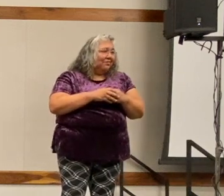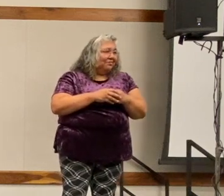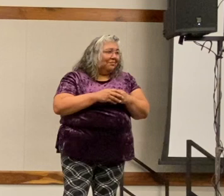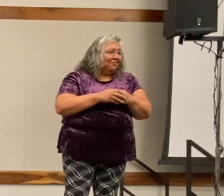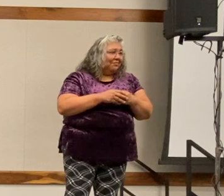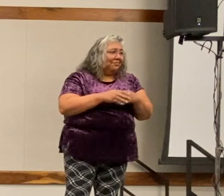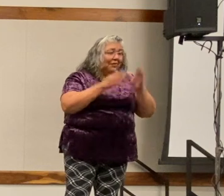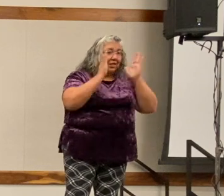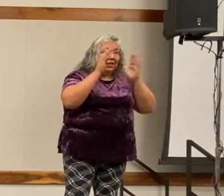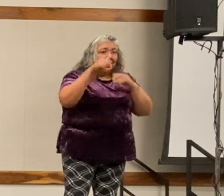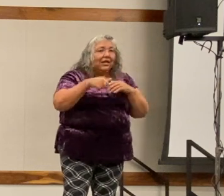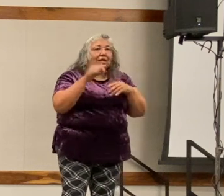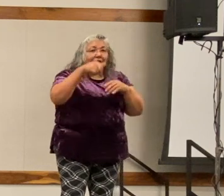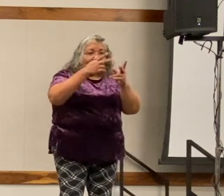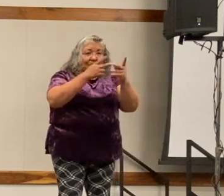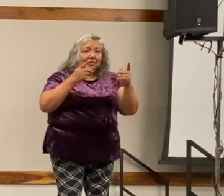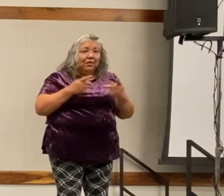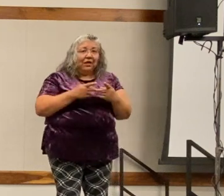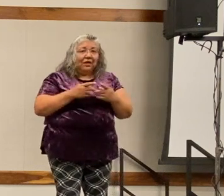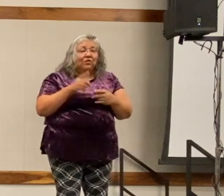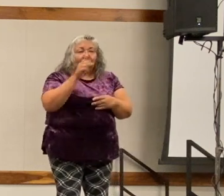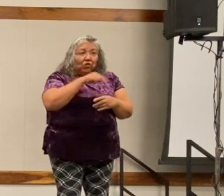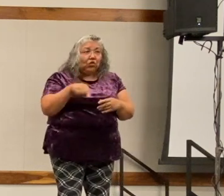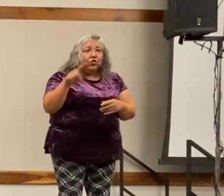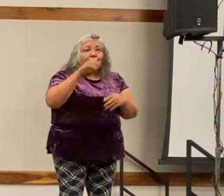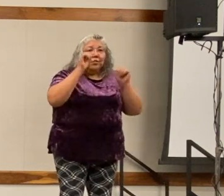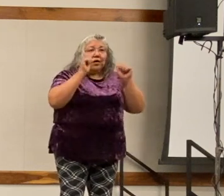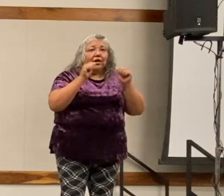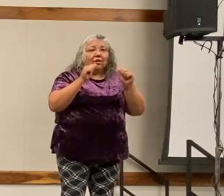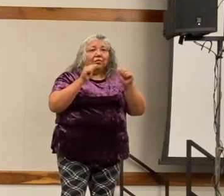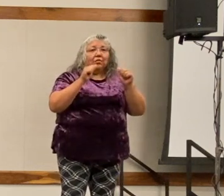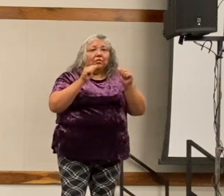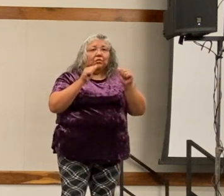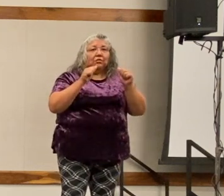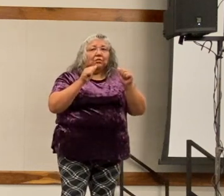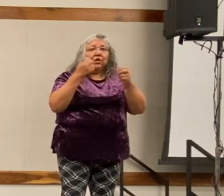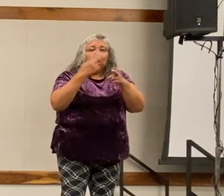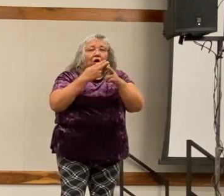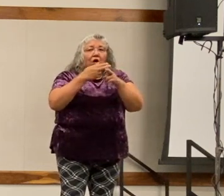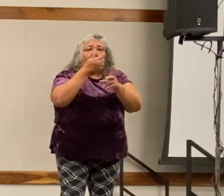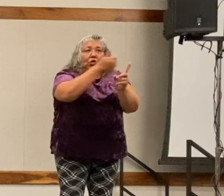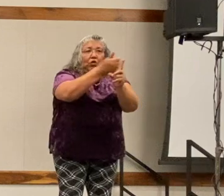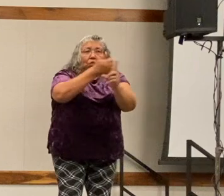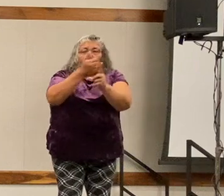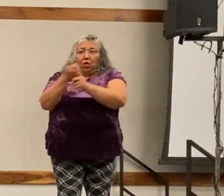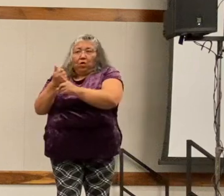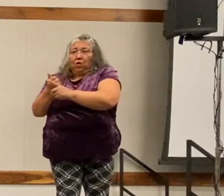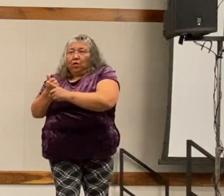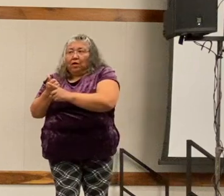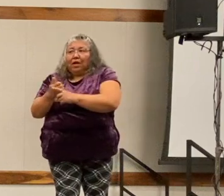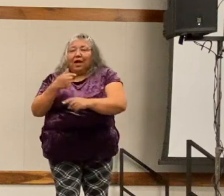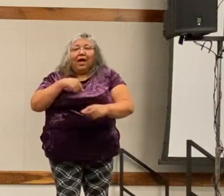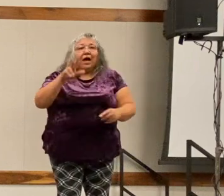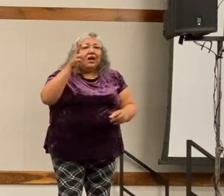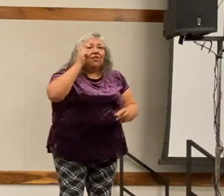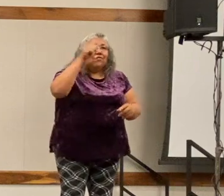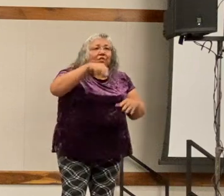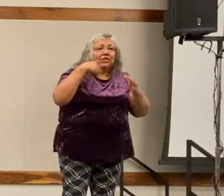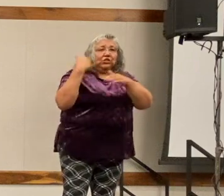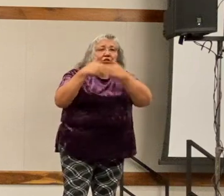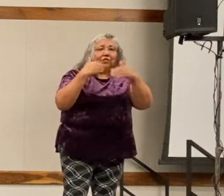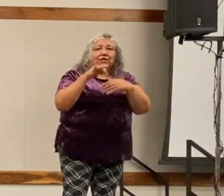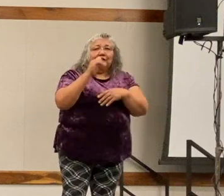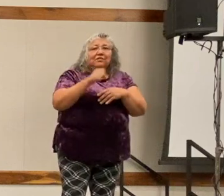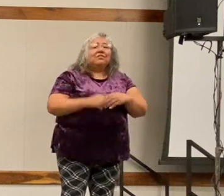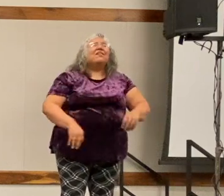this out. This is a place where you're going to be able to call your own. All I hear from this generation